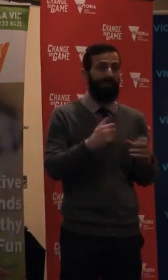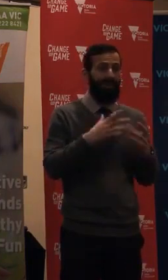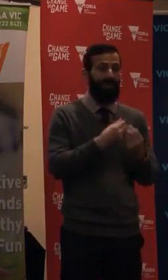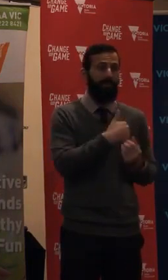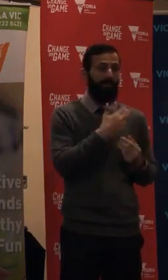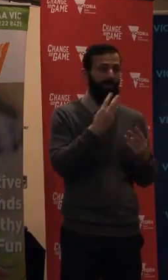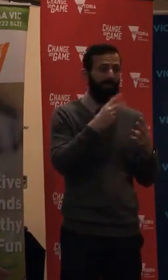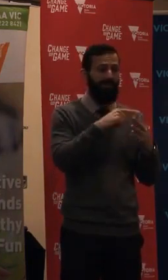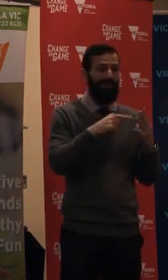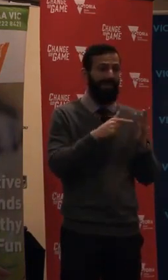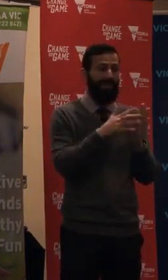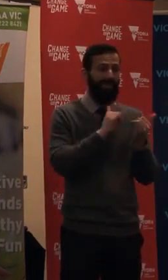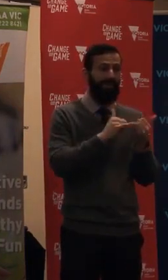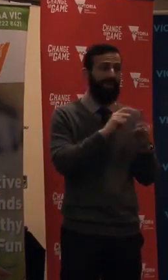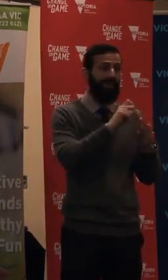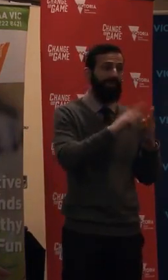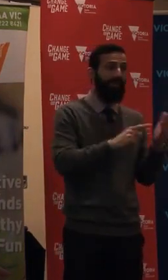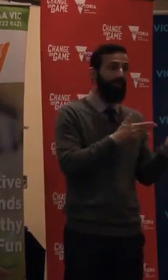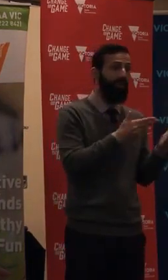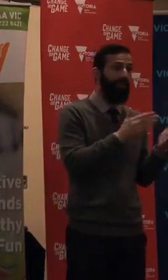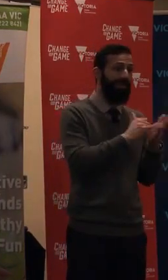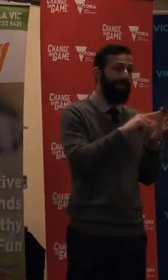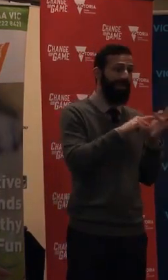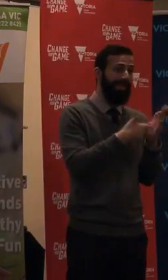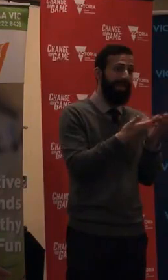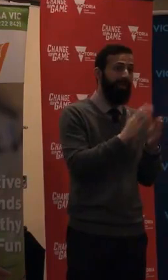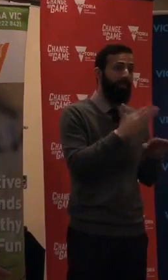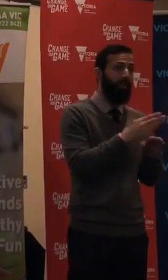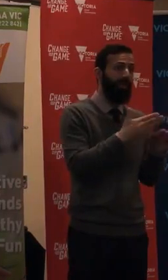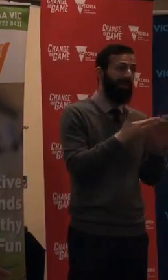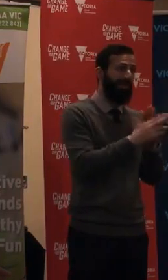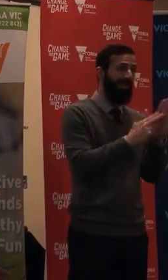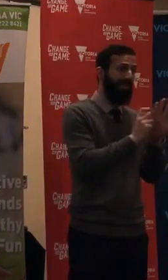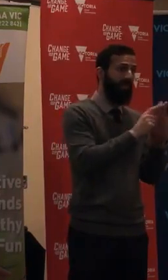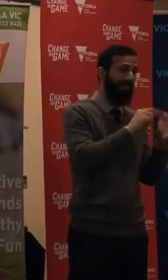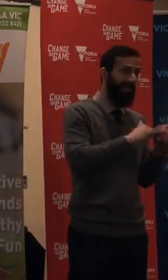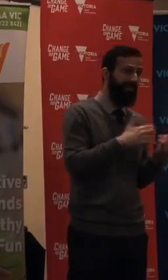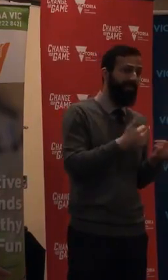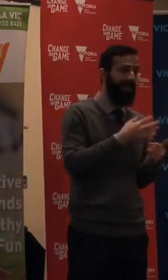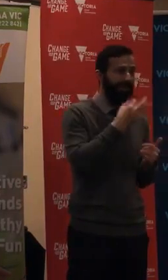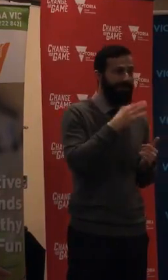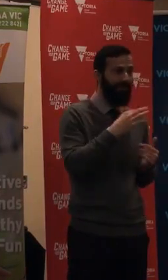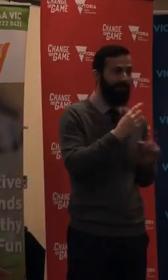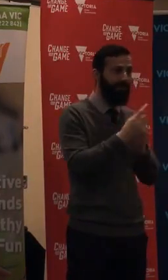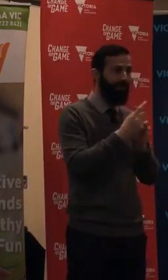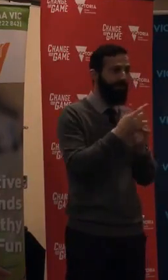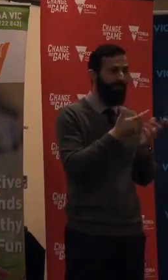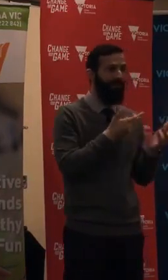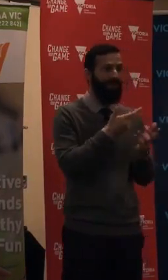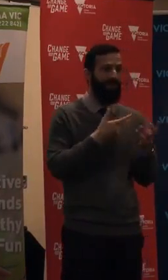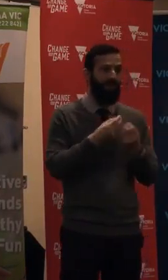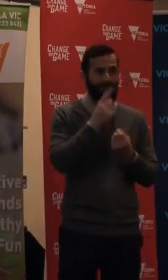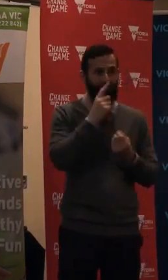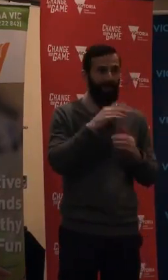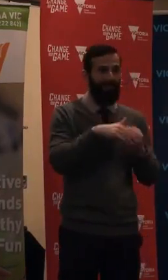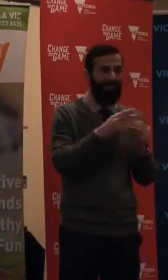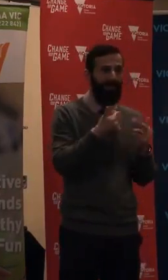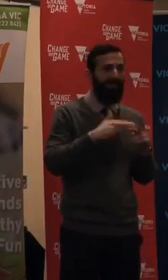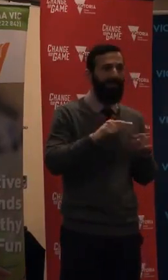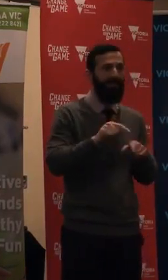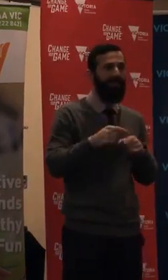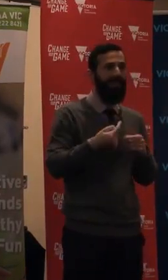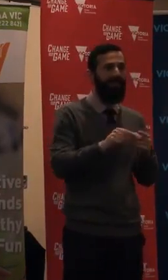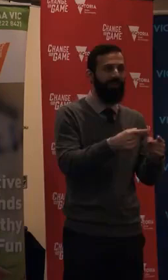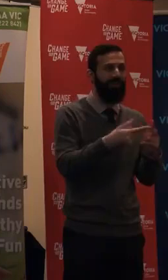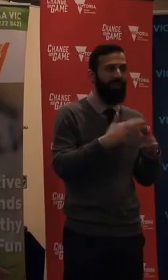themes: how the disability services sector works and what it looks like under the NDIS. I've already had a few rather animated conversations with people about some of the challenges